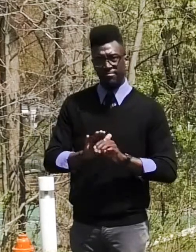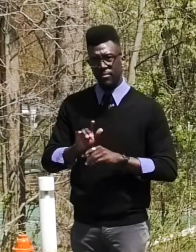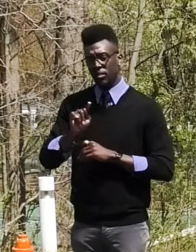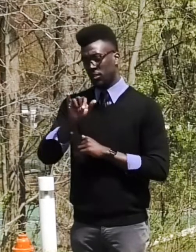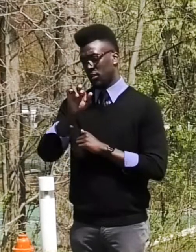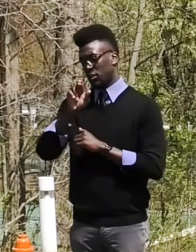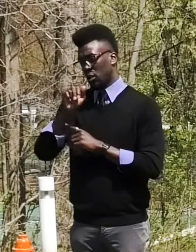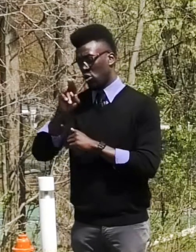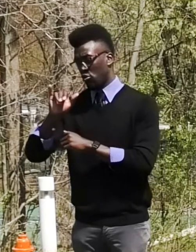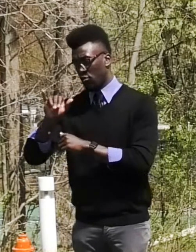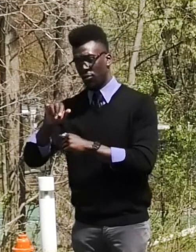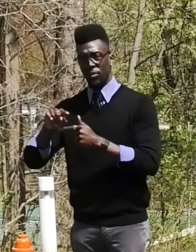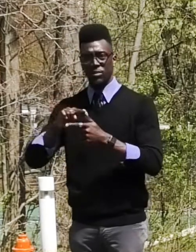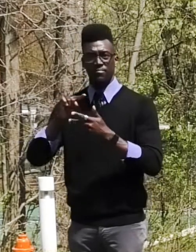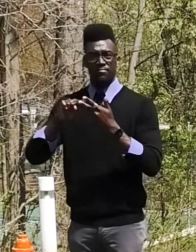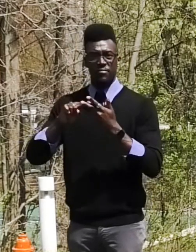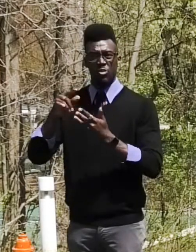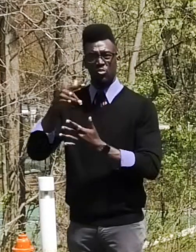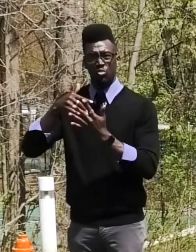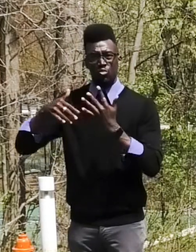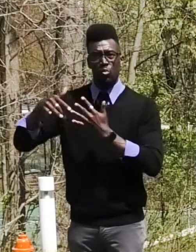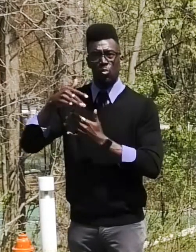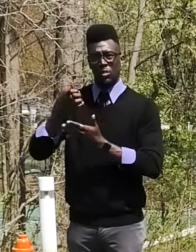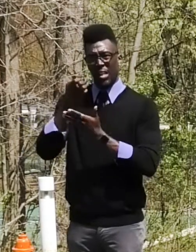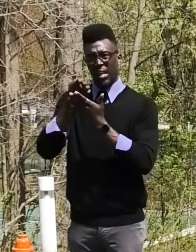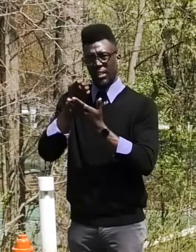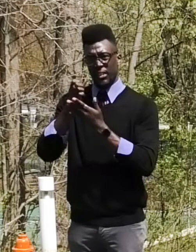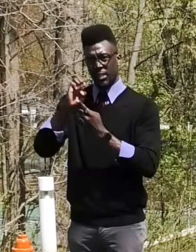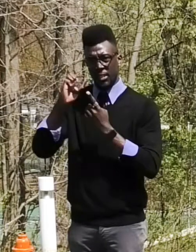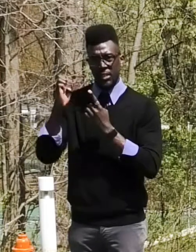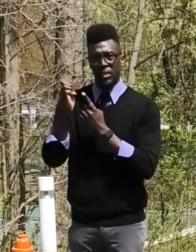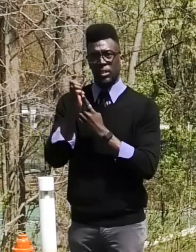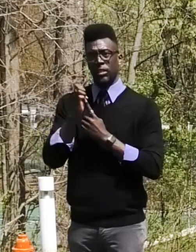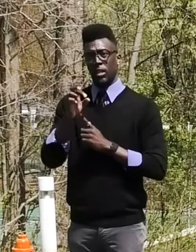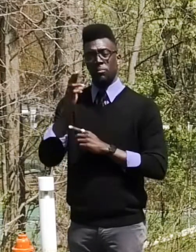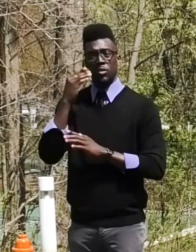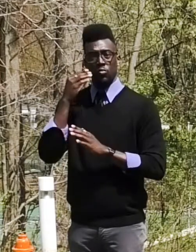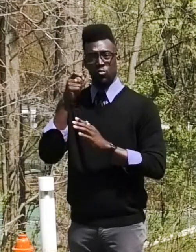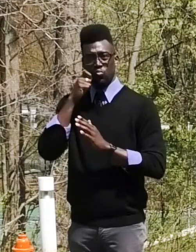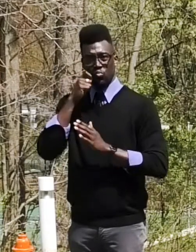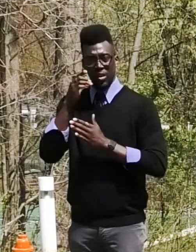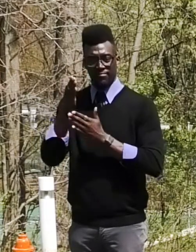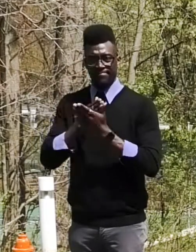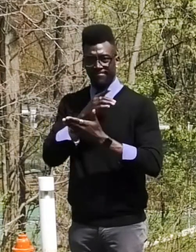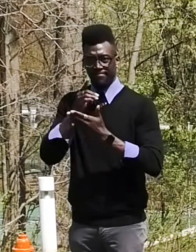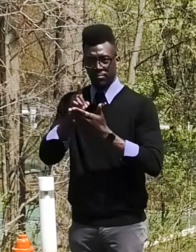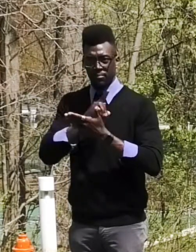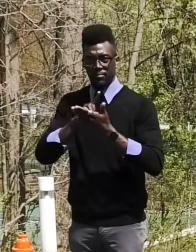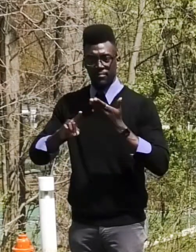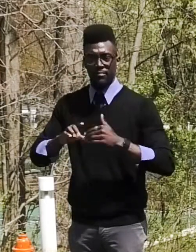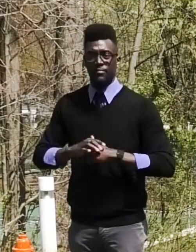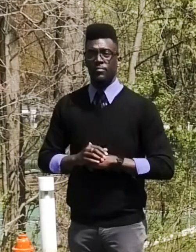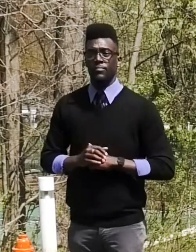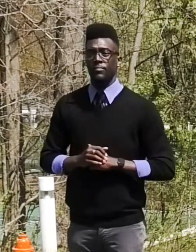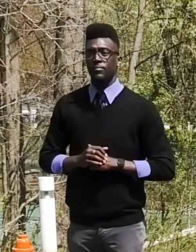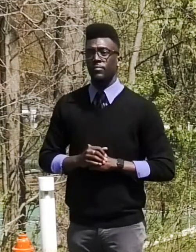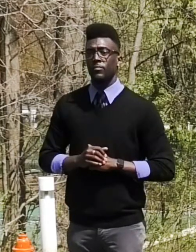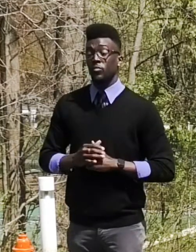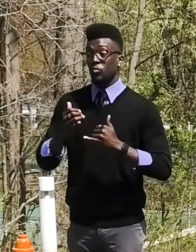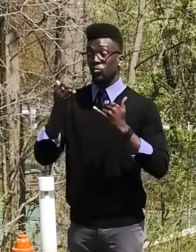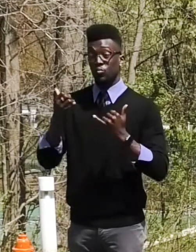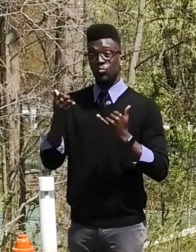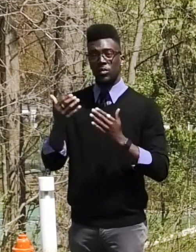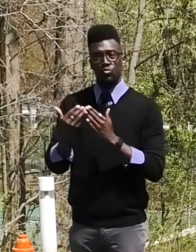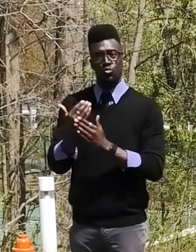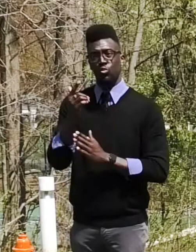tyranny, and social and economic and racial subjugation. Today, in the wake of the